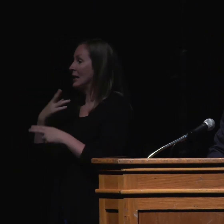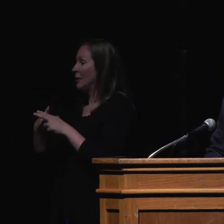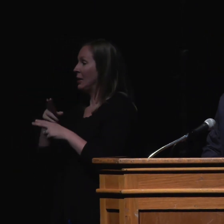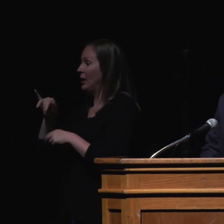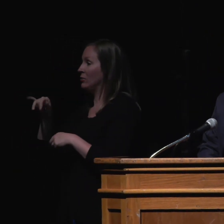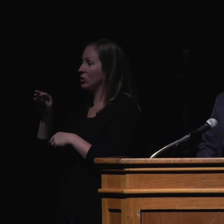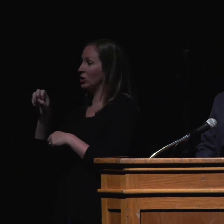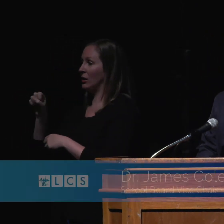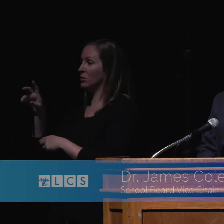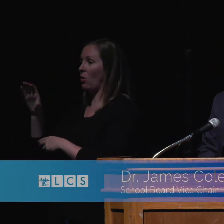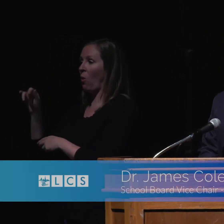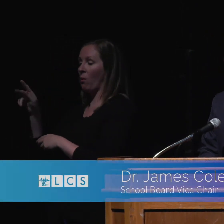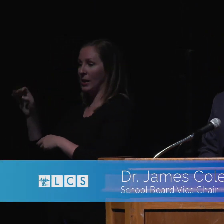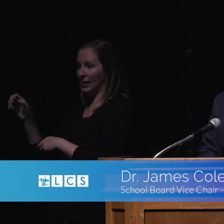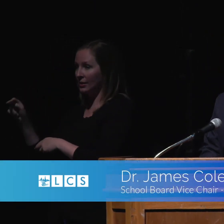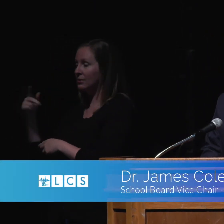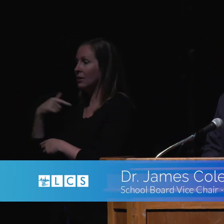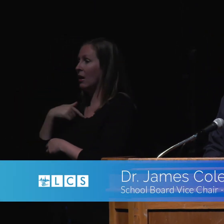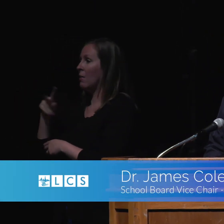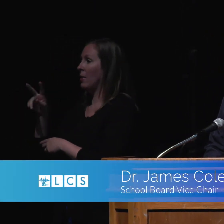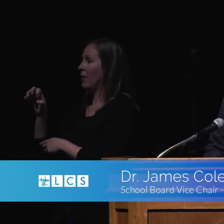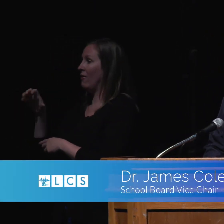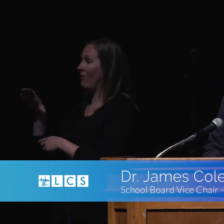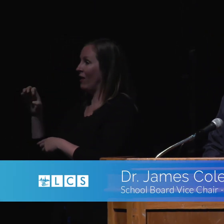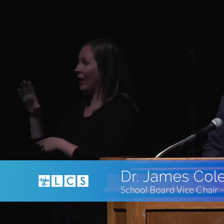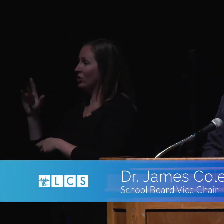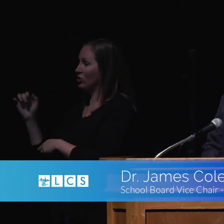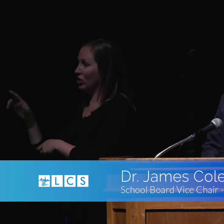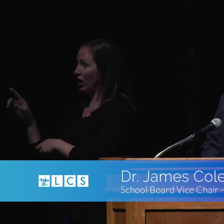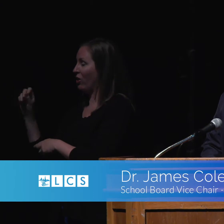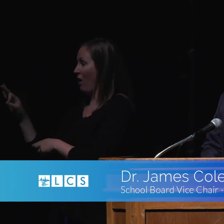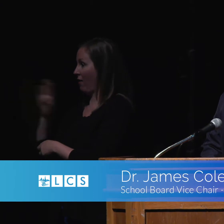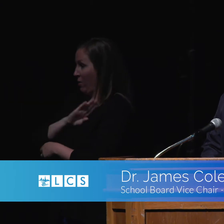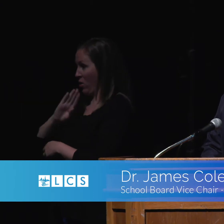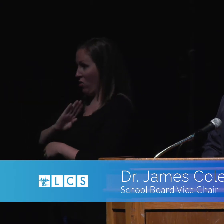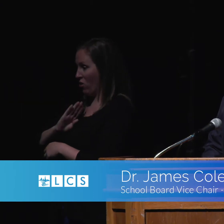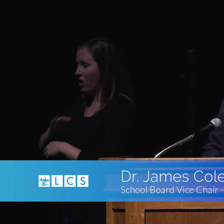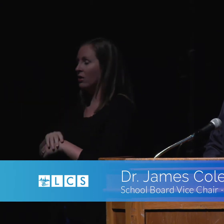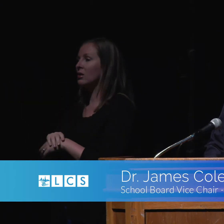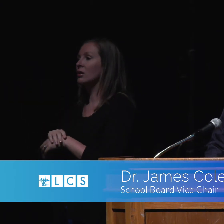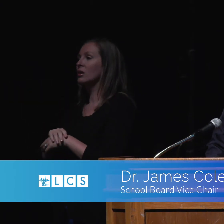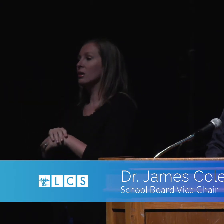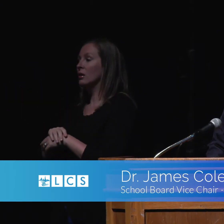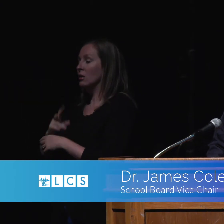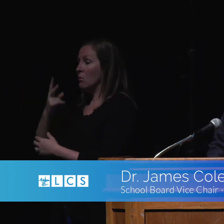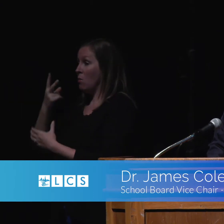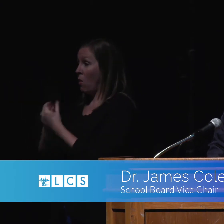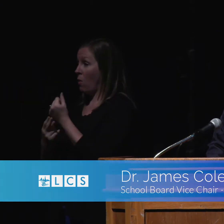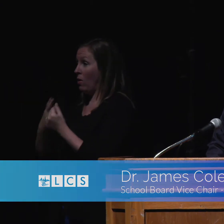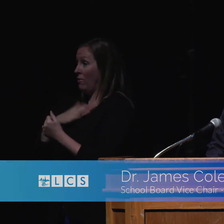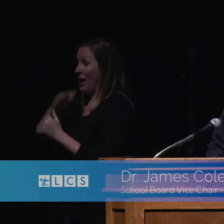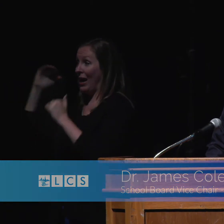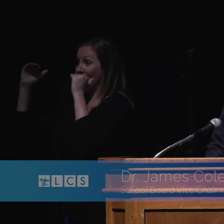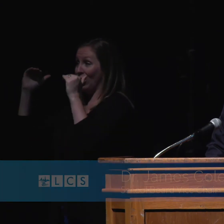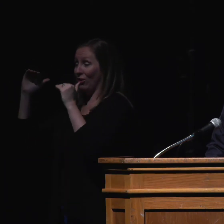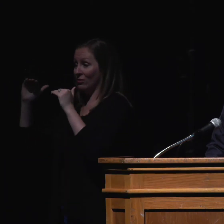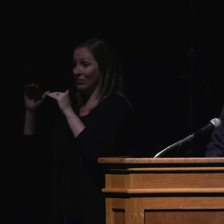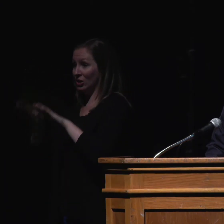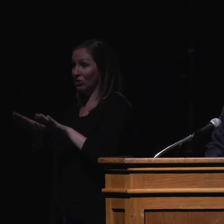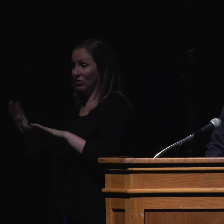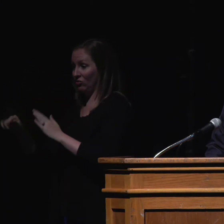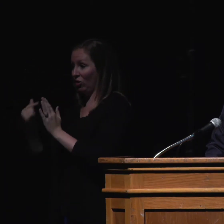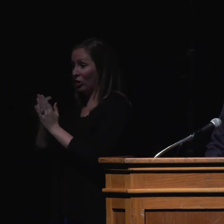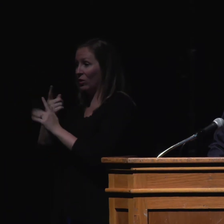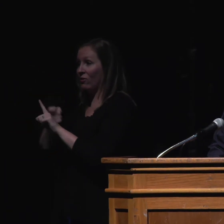is James Coleman, and I serve as the Vice Chair of the Board. Both of my adult children are graduates